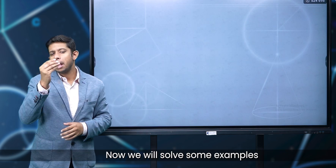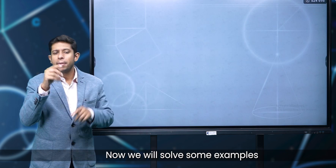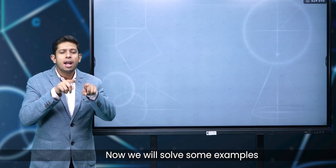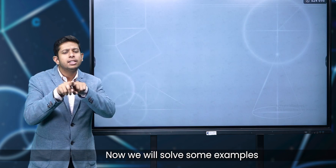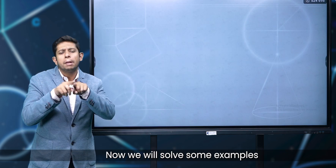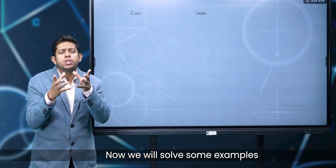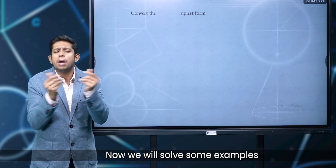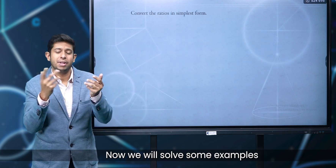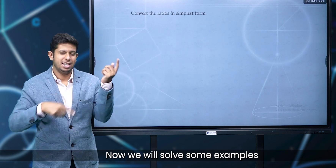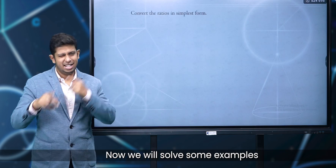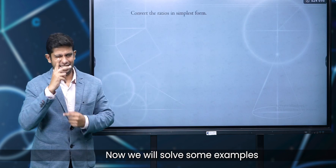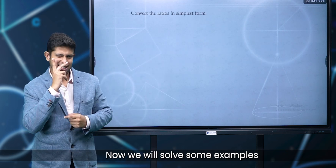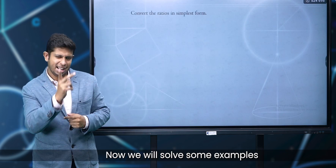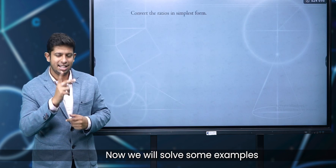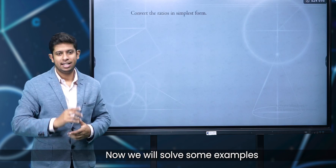Now we will solve some examples.